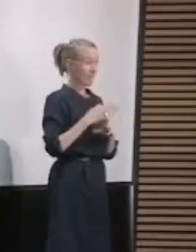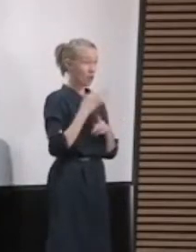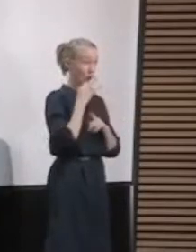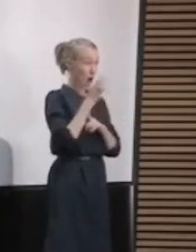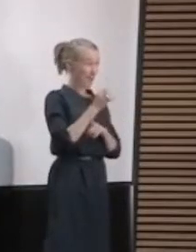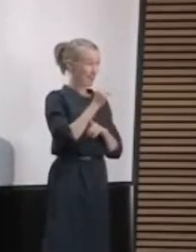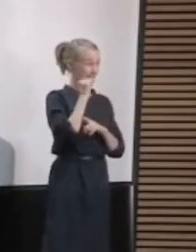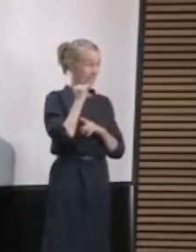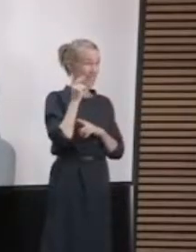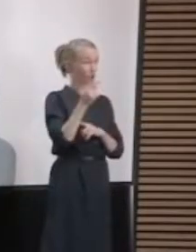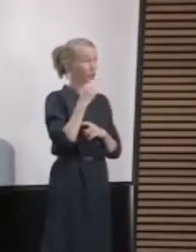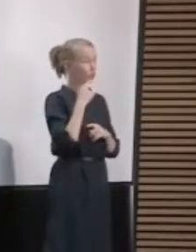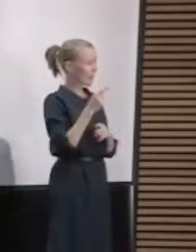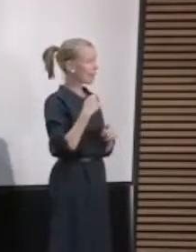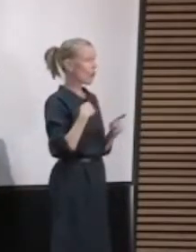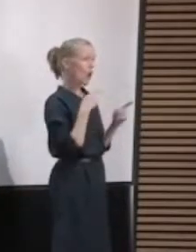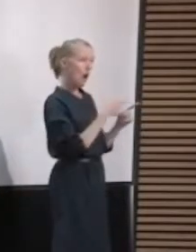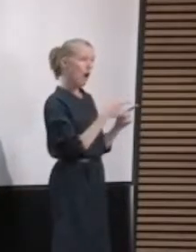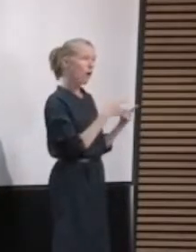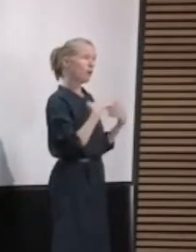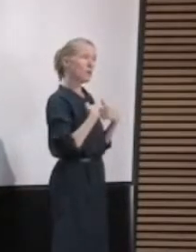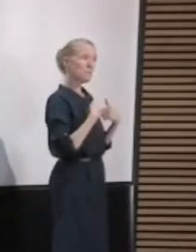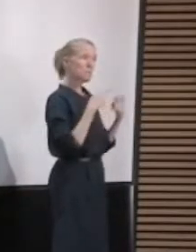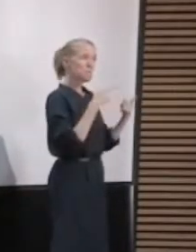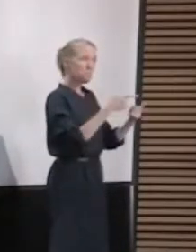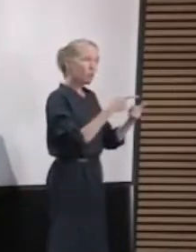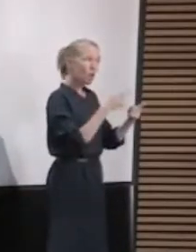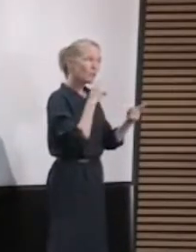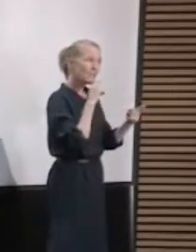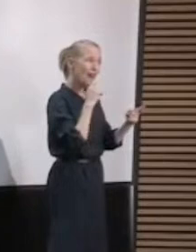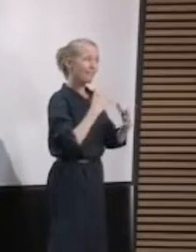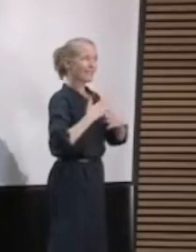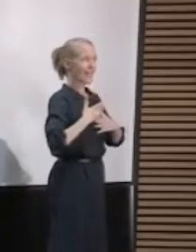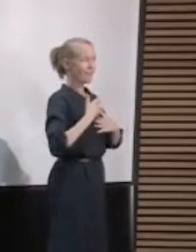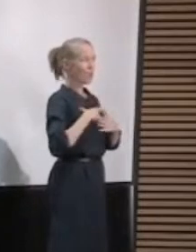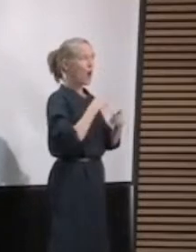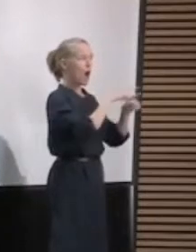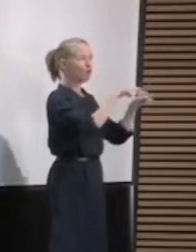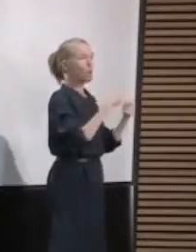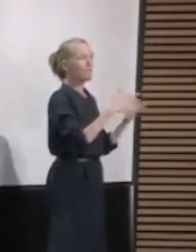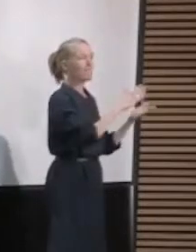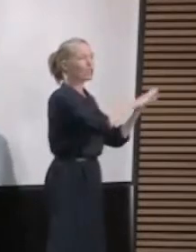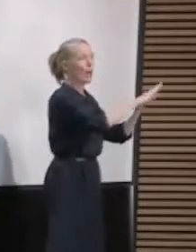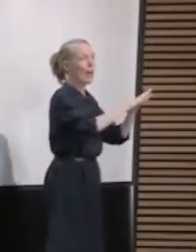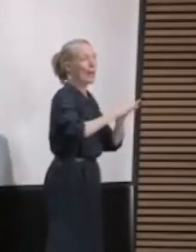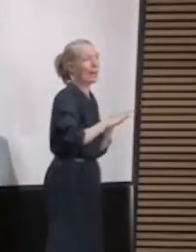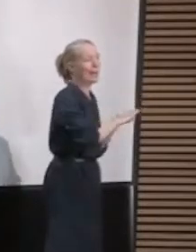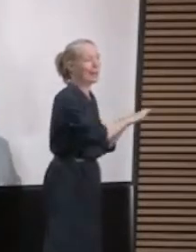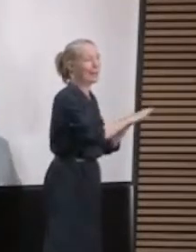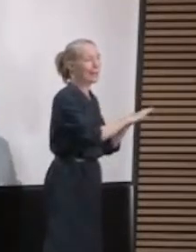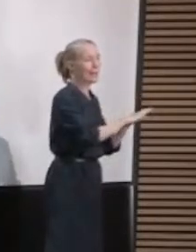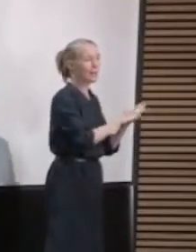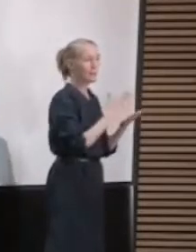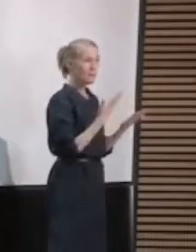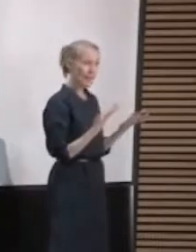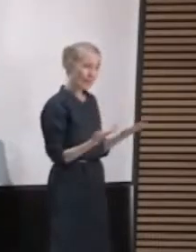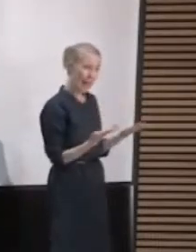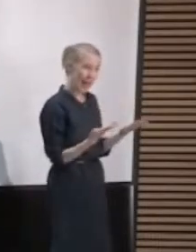revealed anything? Do you know if I could pick that up perhaps, because that's something actually probably that from an operational perspective is for Minister Woods